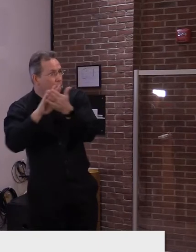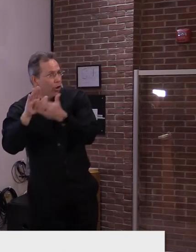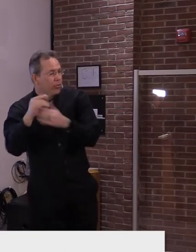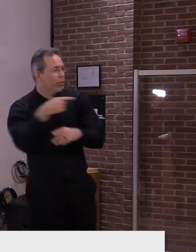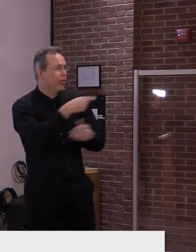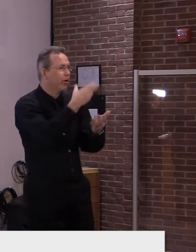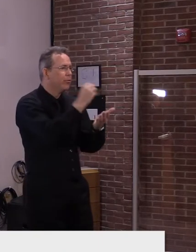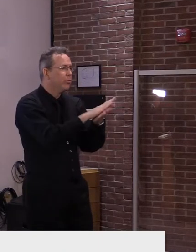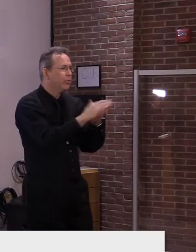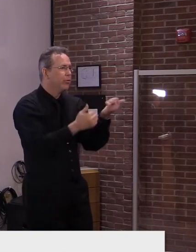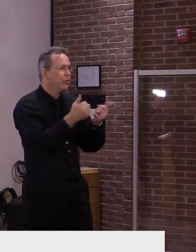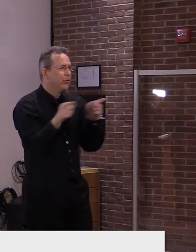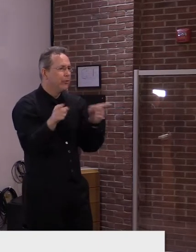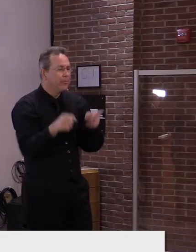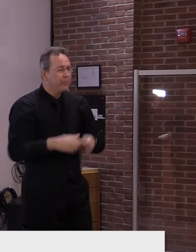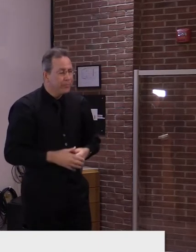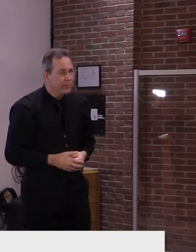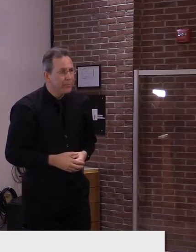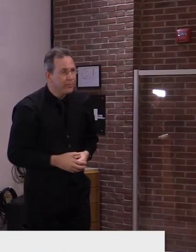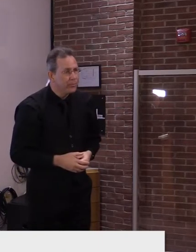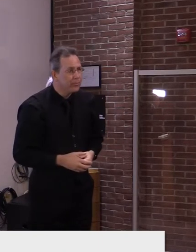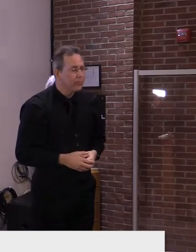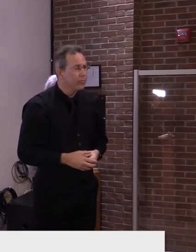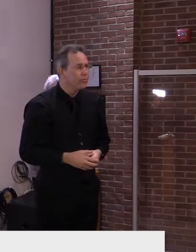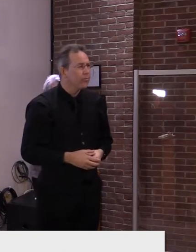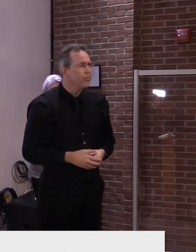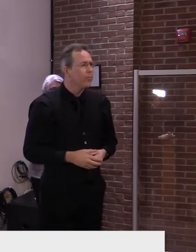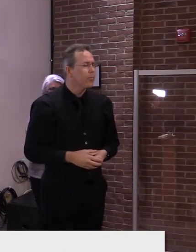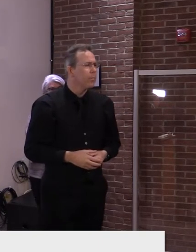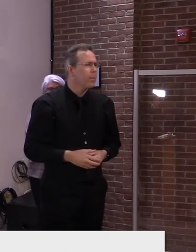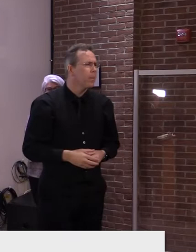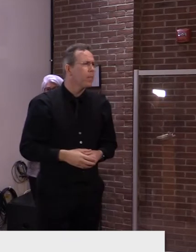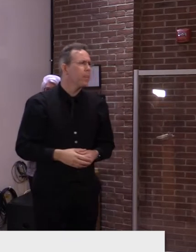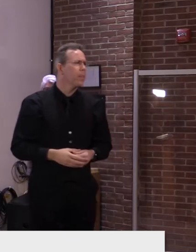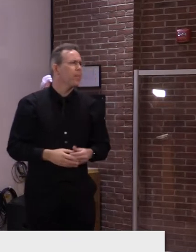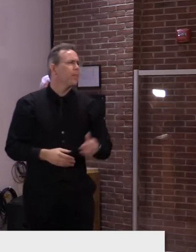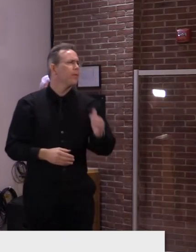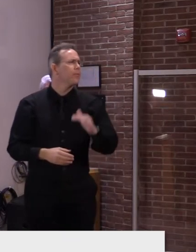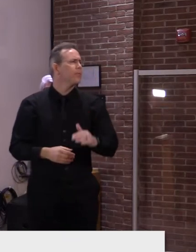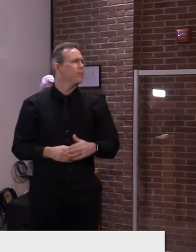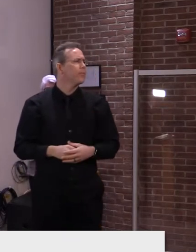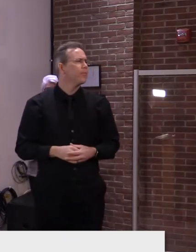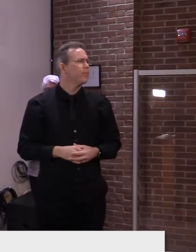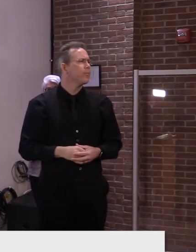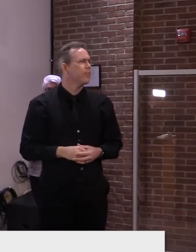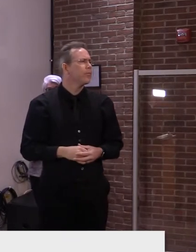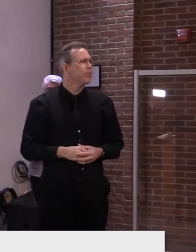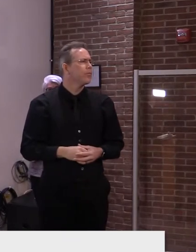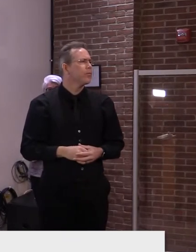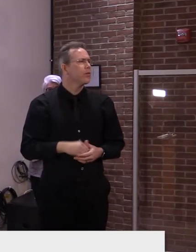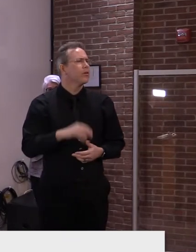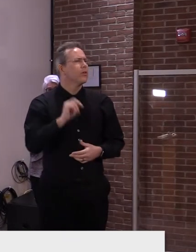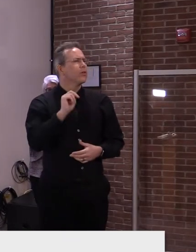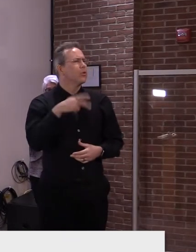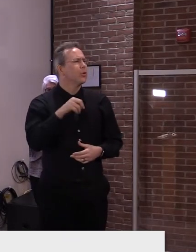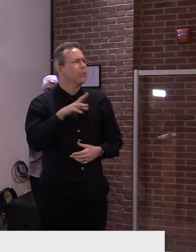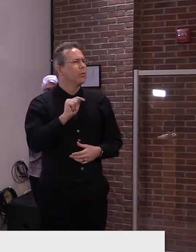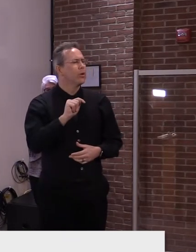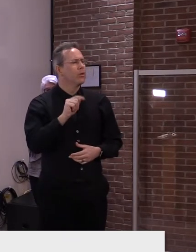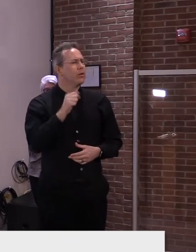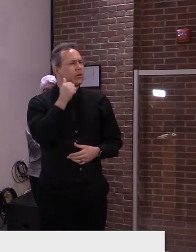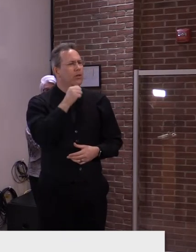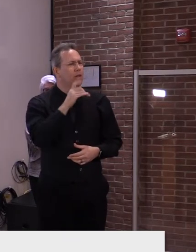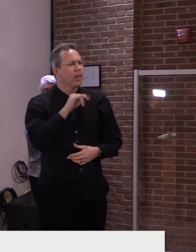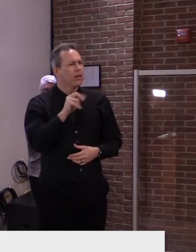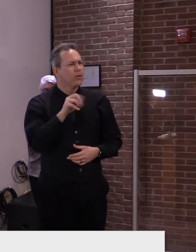Chris, okay, good. Thank you. Chris Roy, Newport Daily Express. Yes, thanks, Rebecca. Good